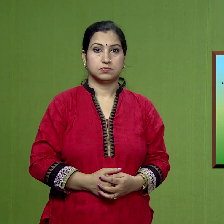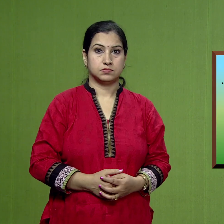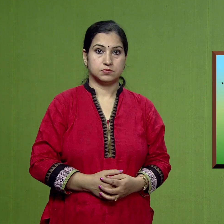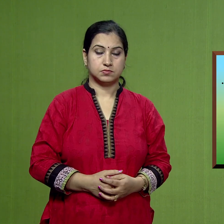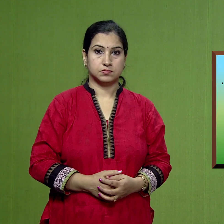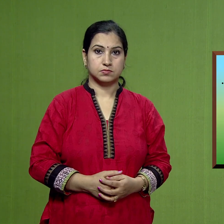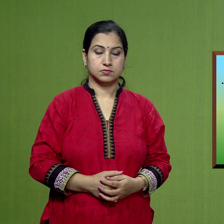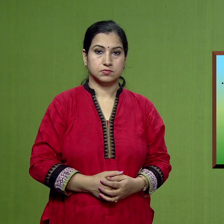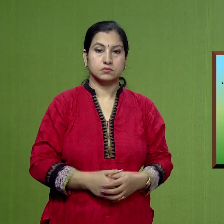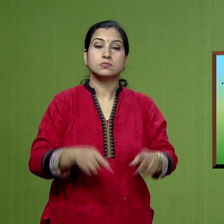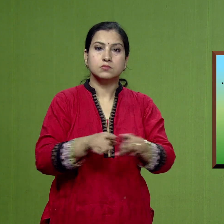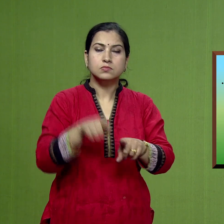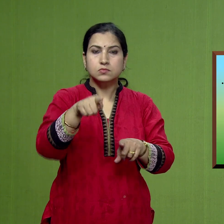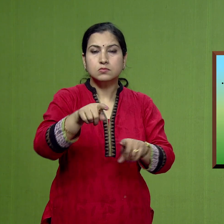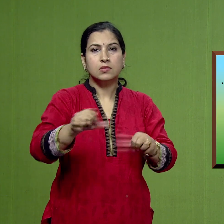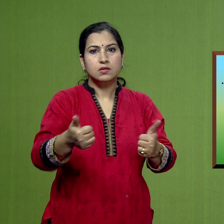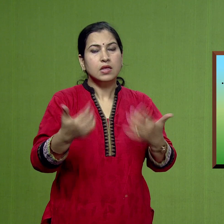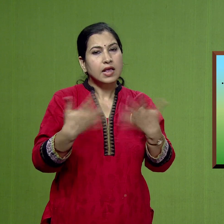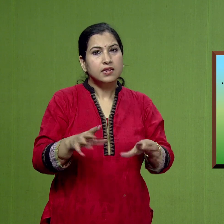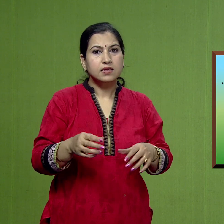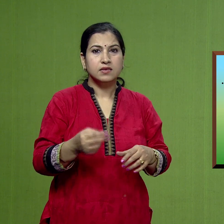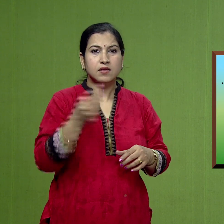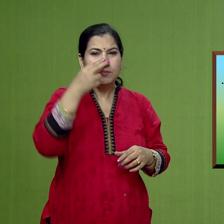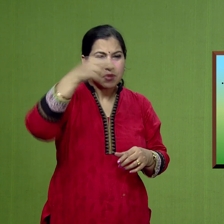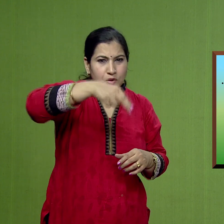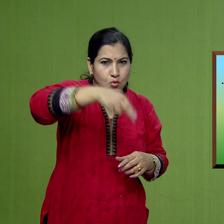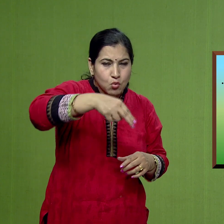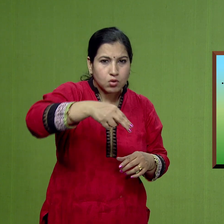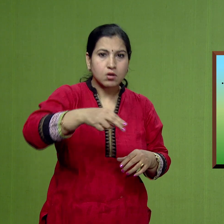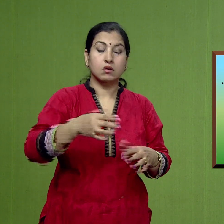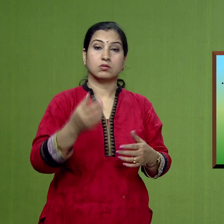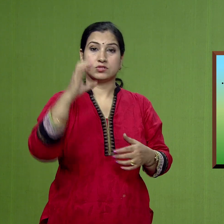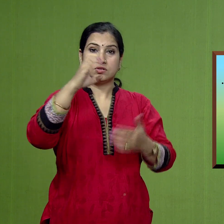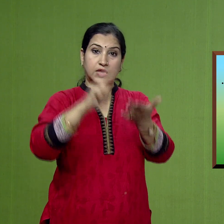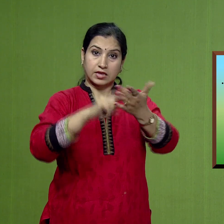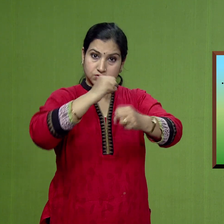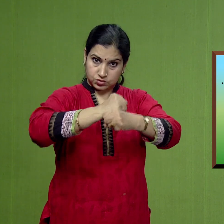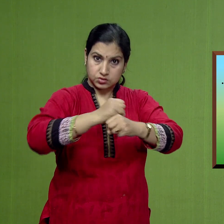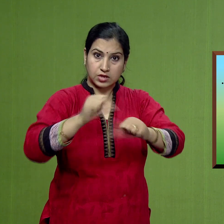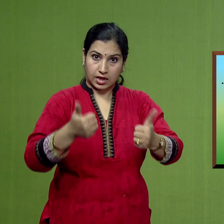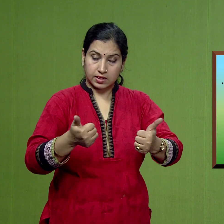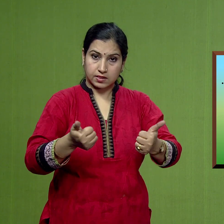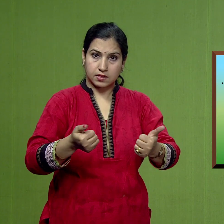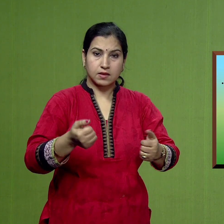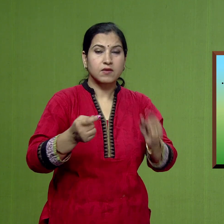You can opt for unleaded petrol and CNG for private and